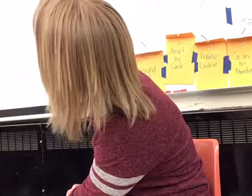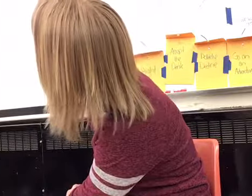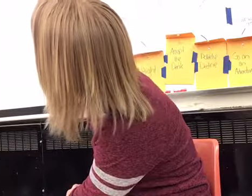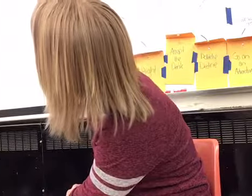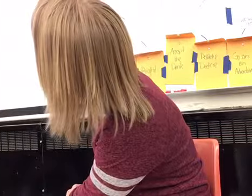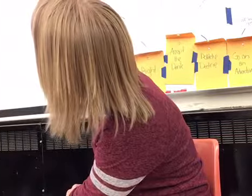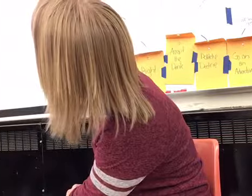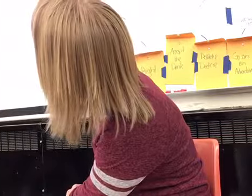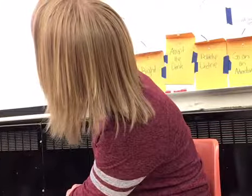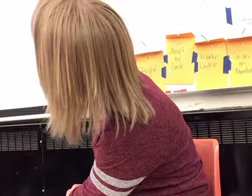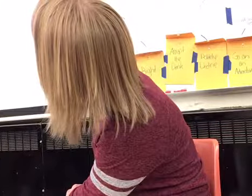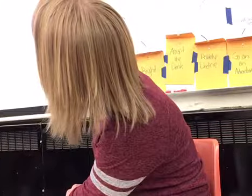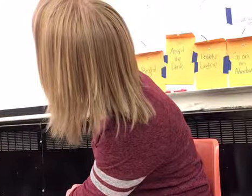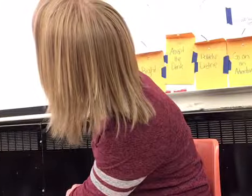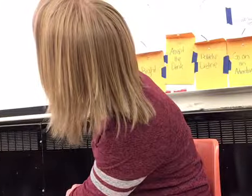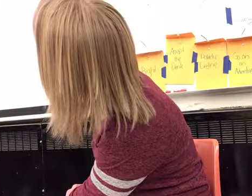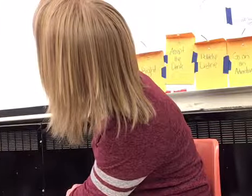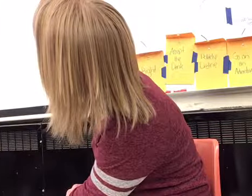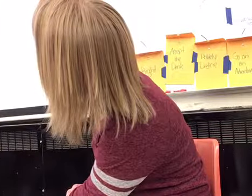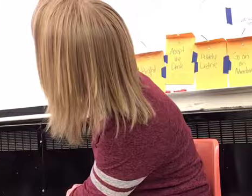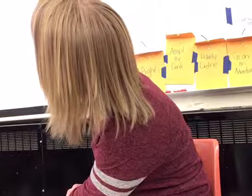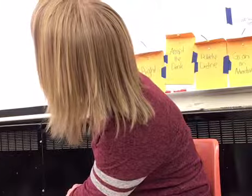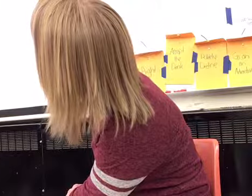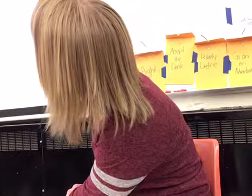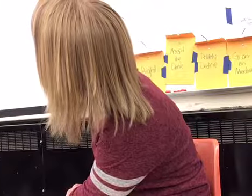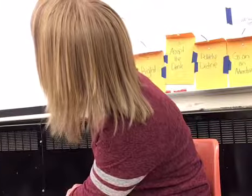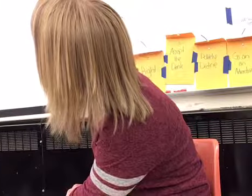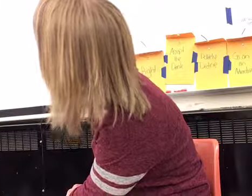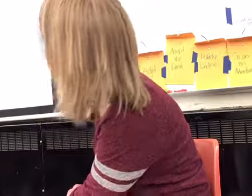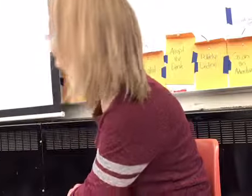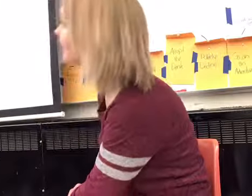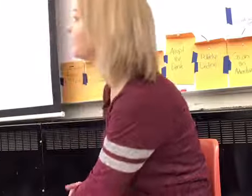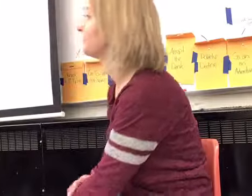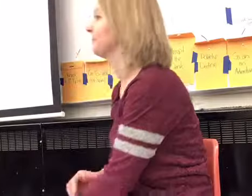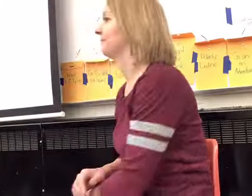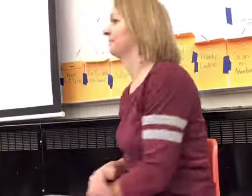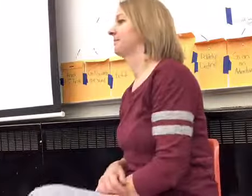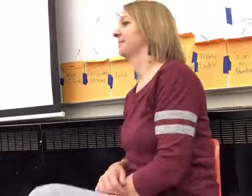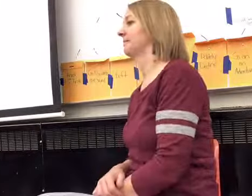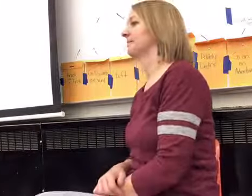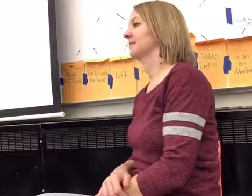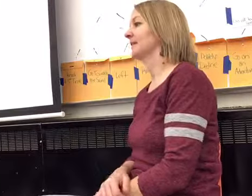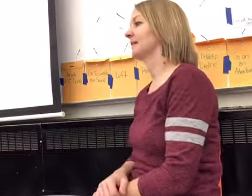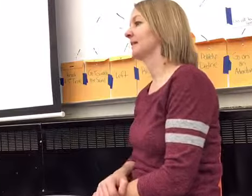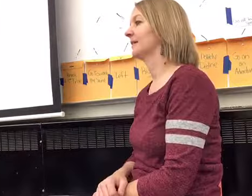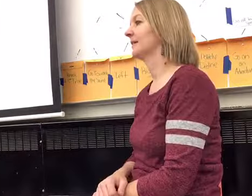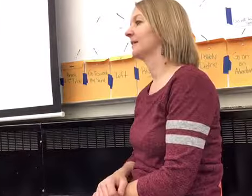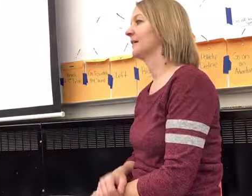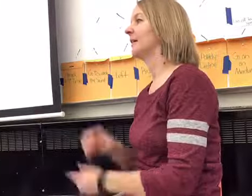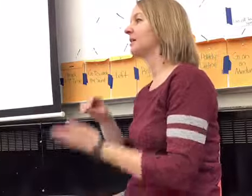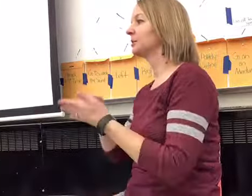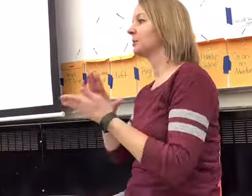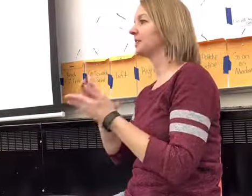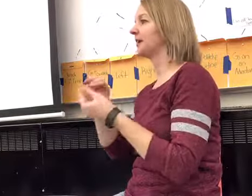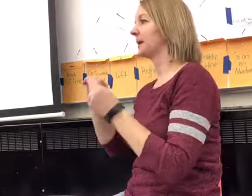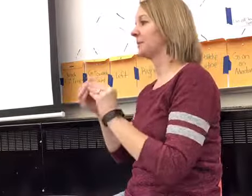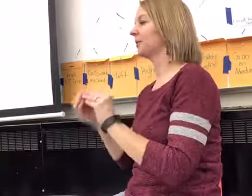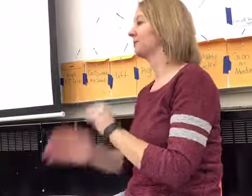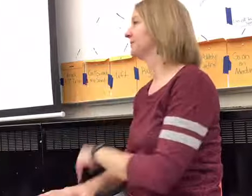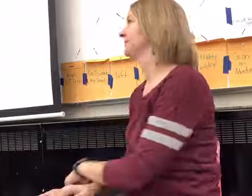a bear, snake, cow, dog, or tiger? Go ahead and write down what number it